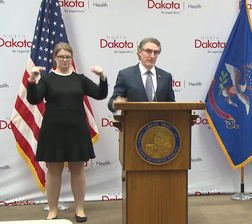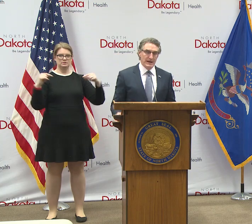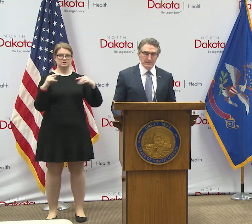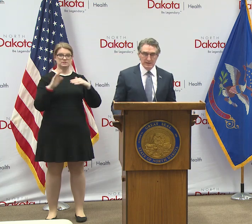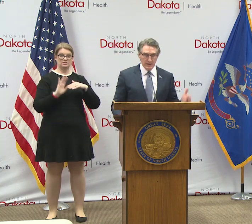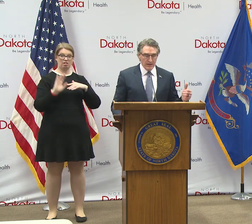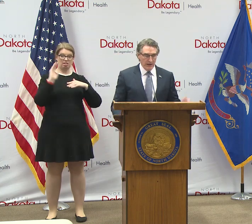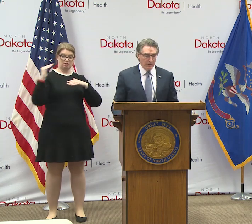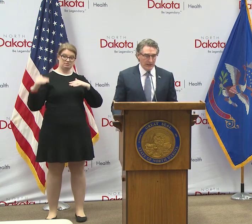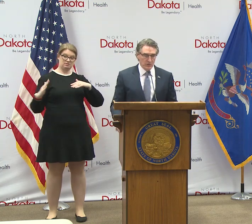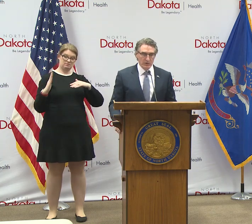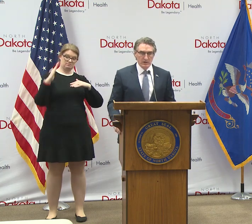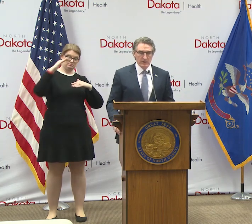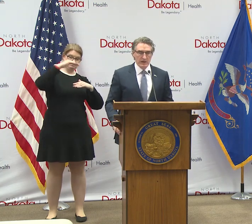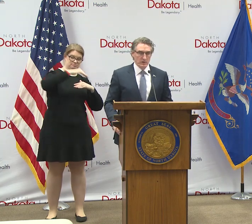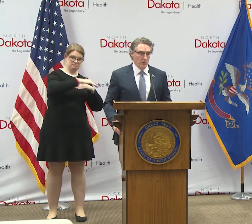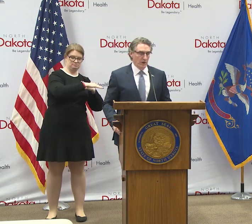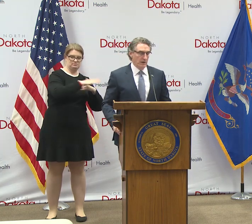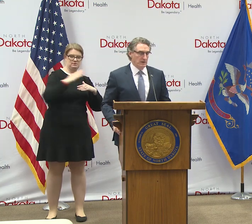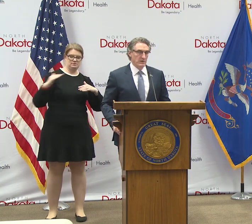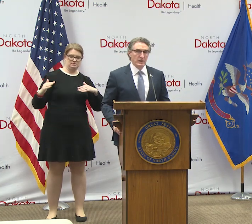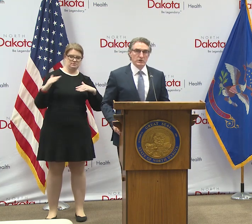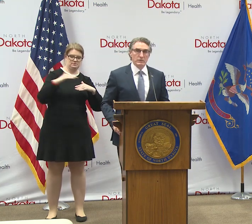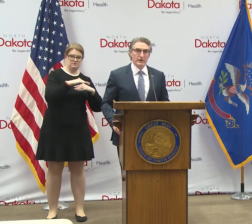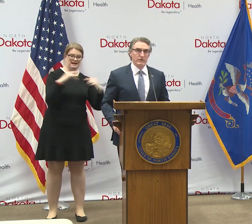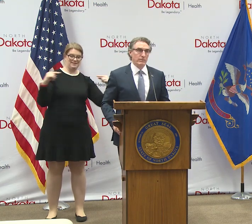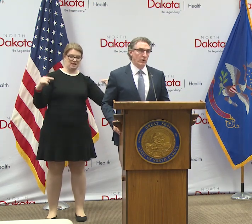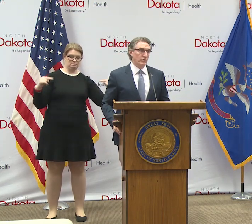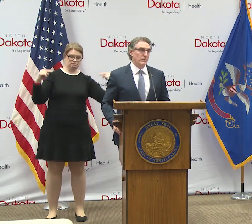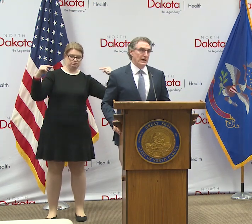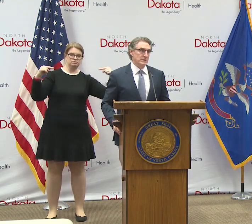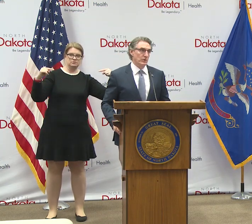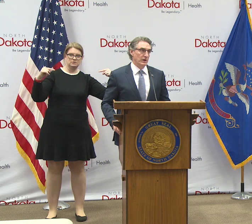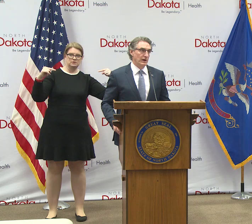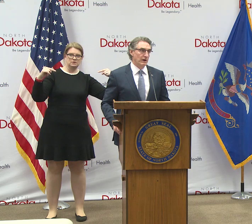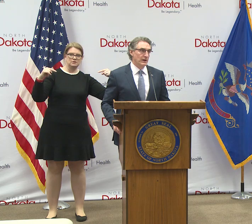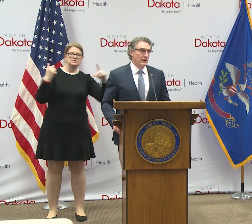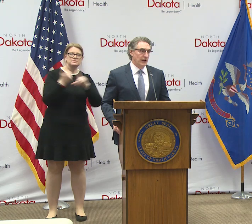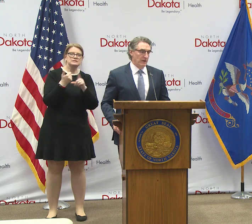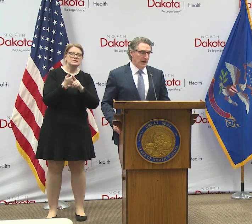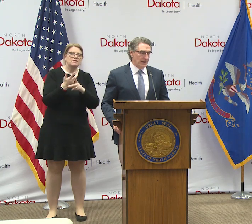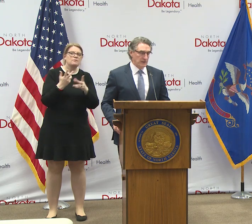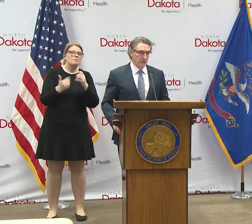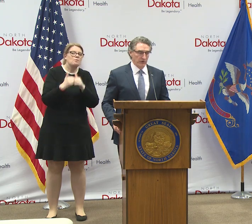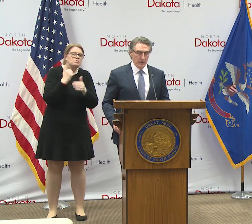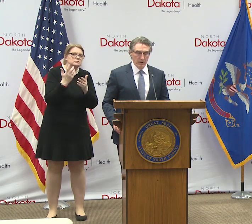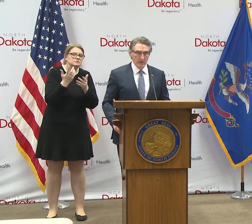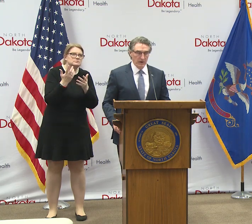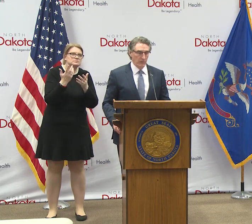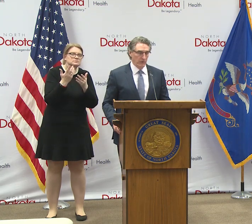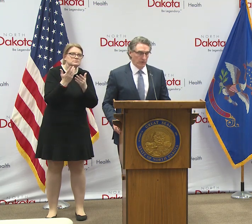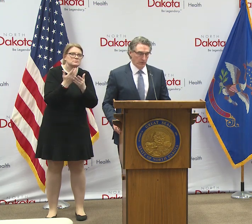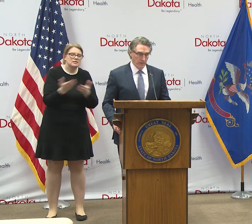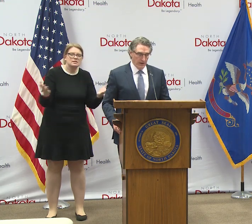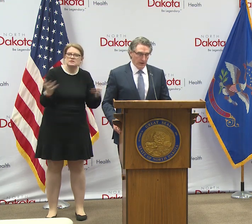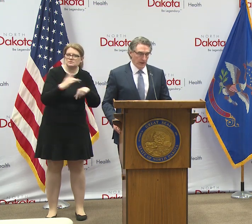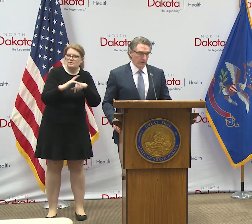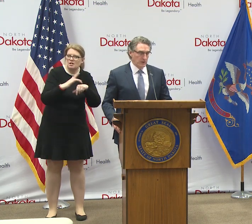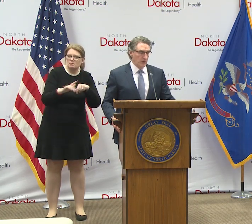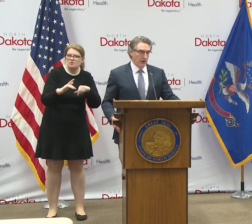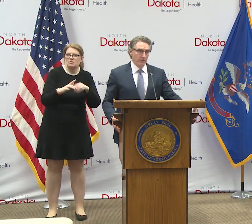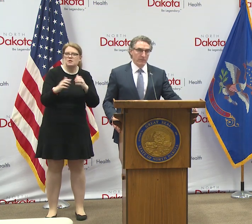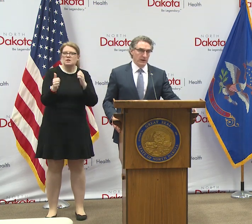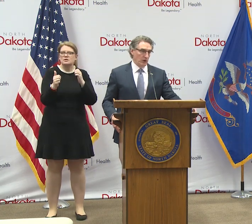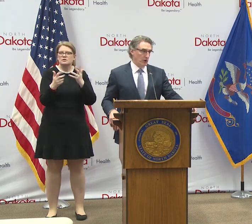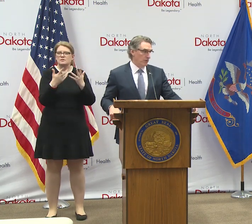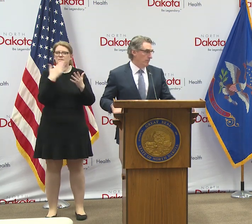raise that capacity, and that's what these guys are working on, is to make sure we've got the most possible care and the highest levels of care available. So